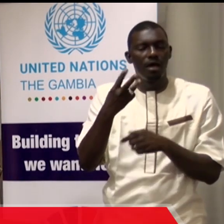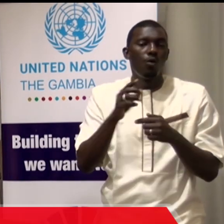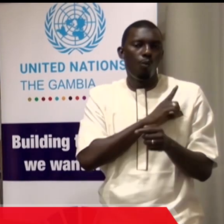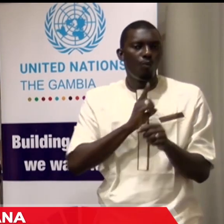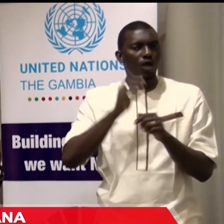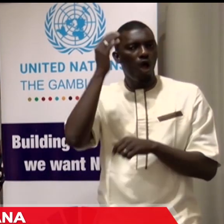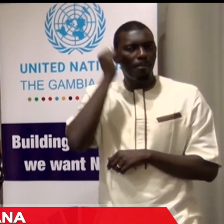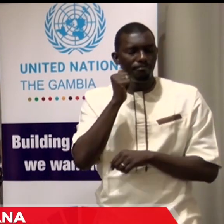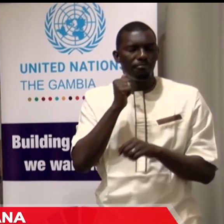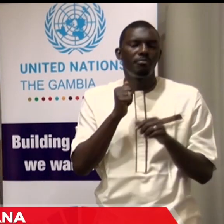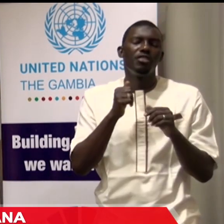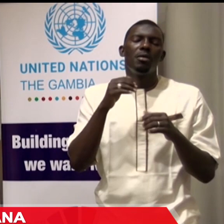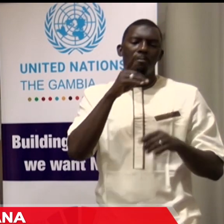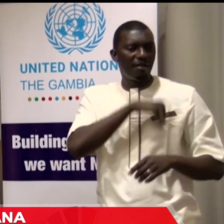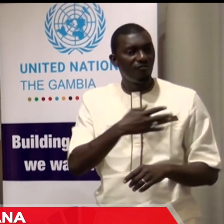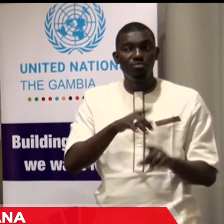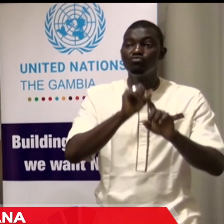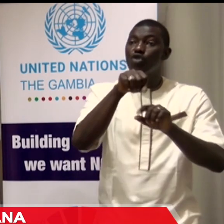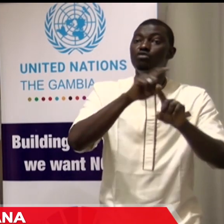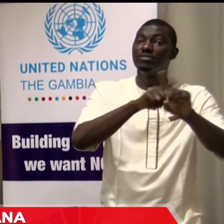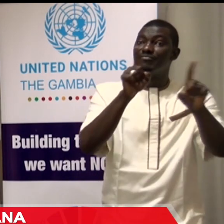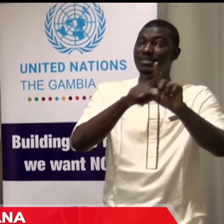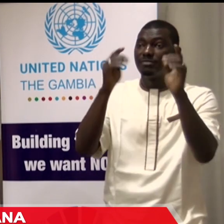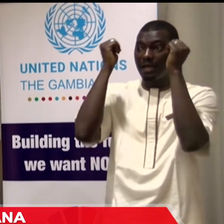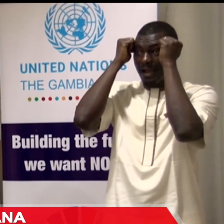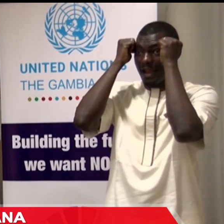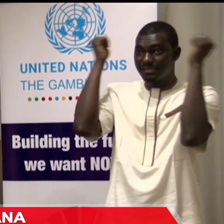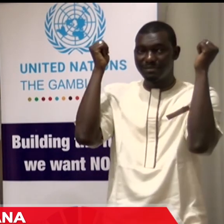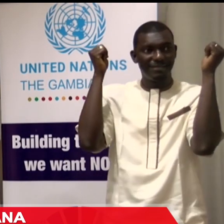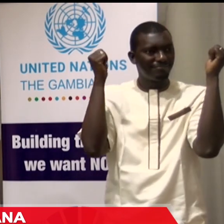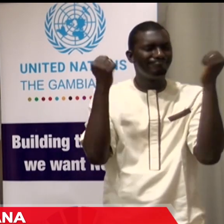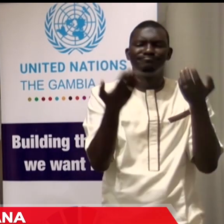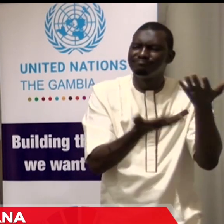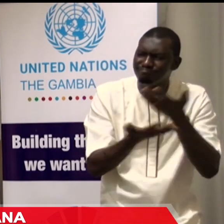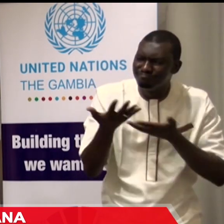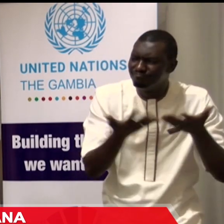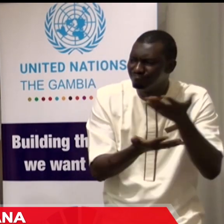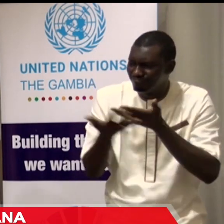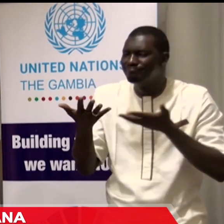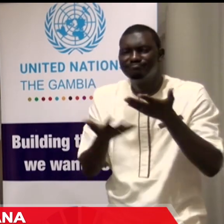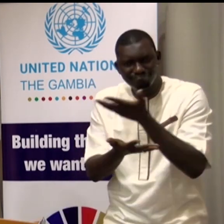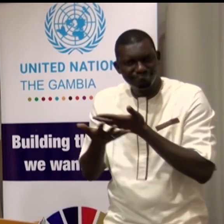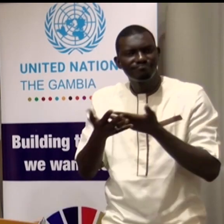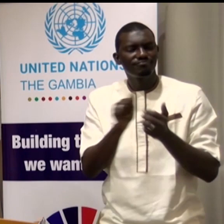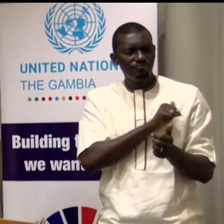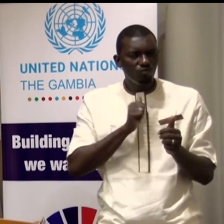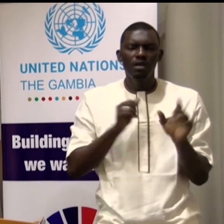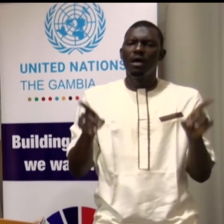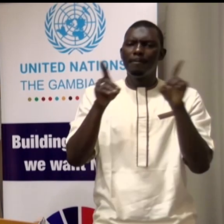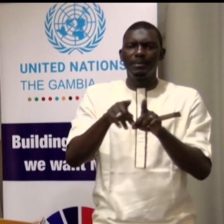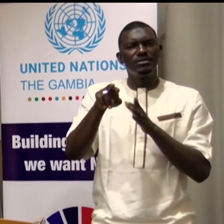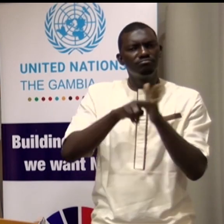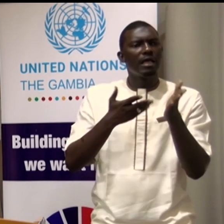from your diverse expertise and experience. And according to our count of registered participants,